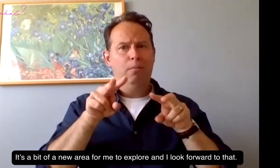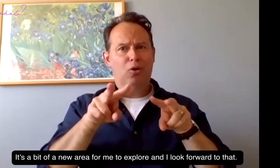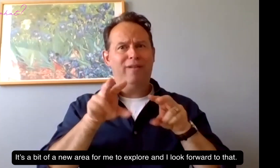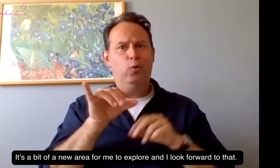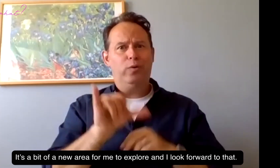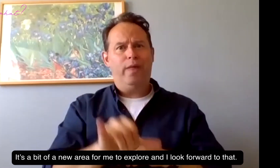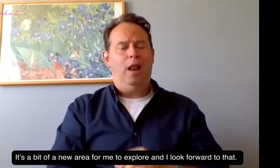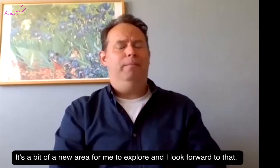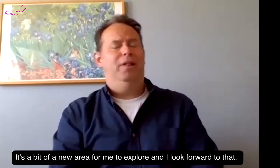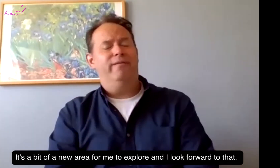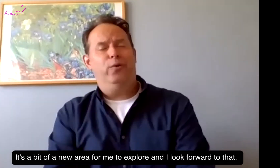And I look forward to that.